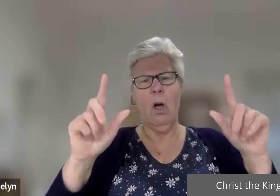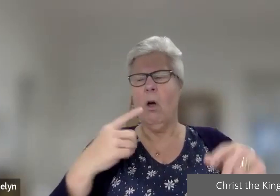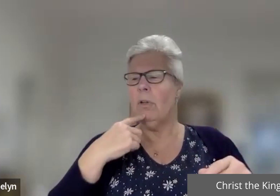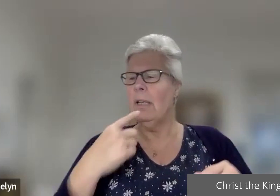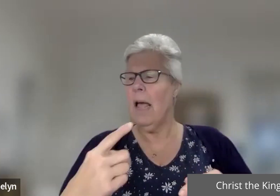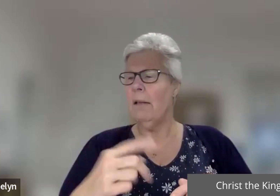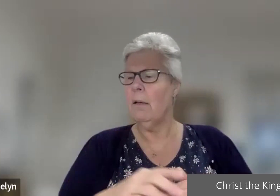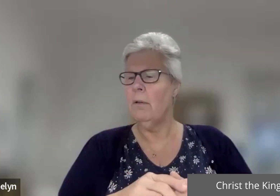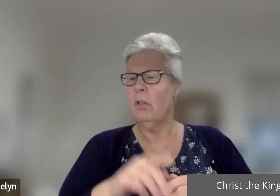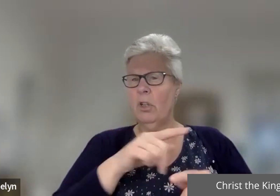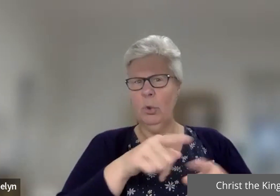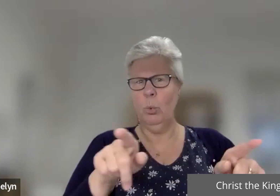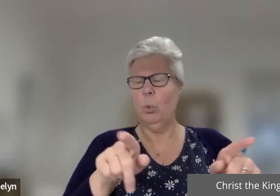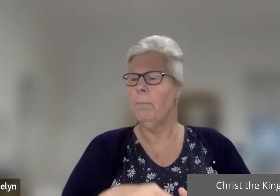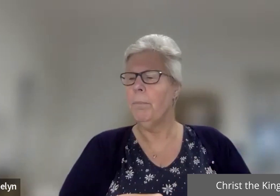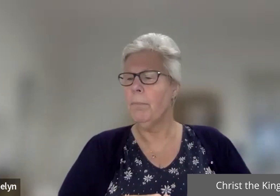The Lord said,